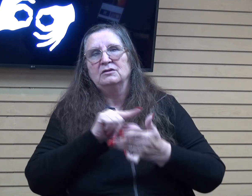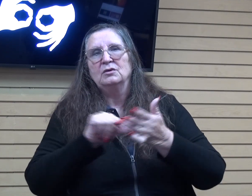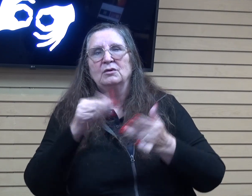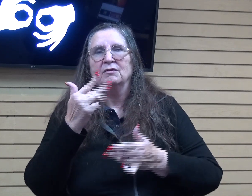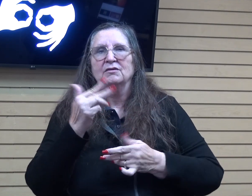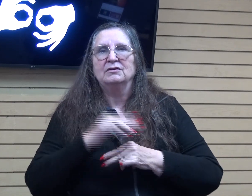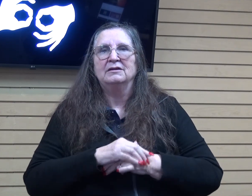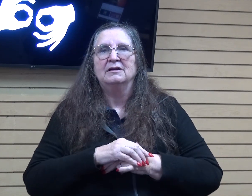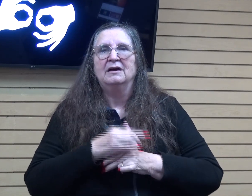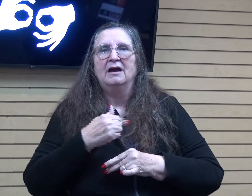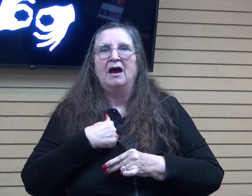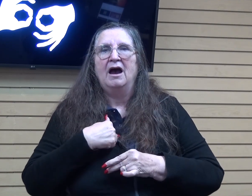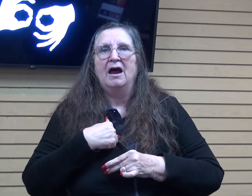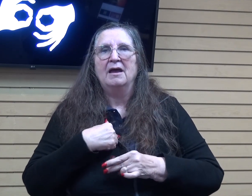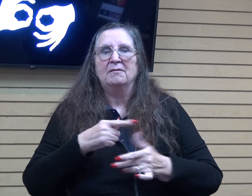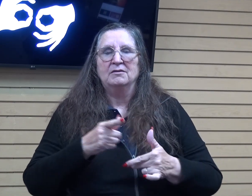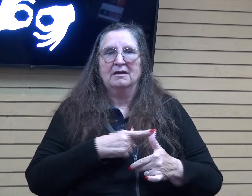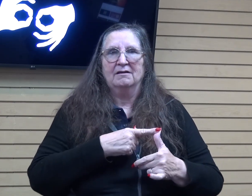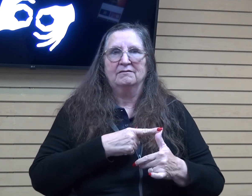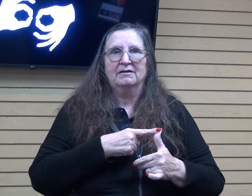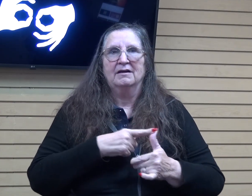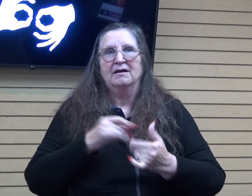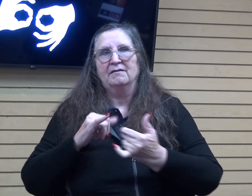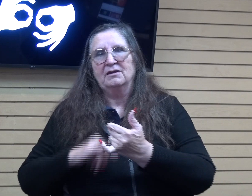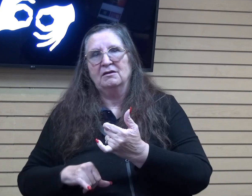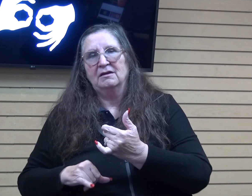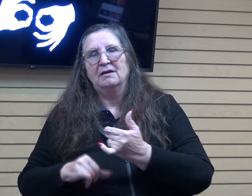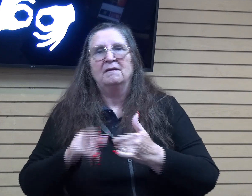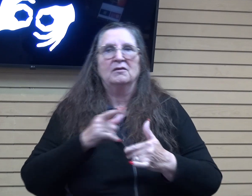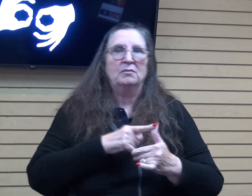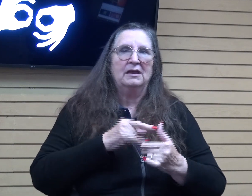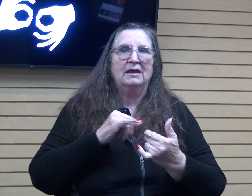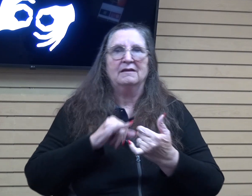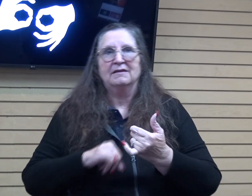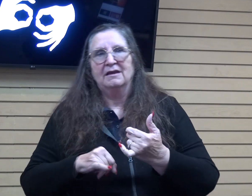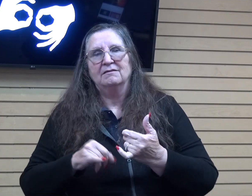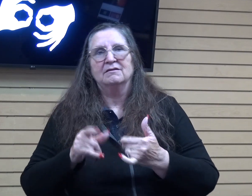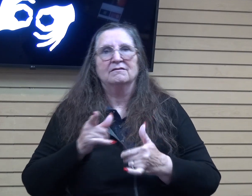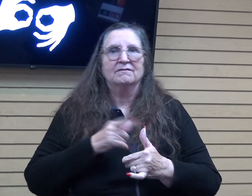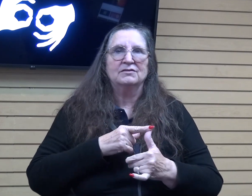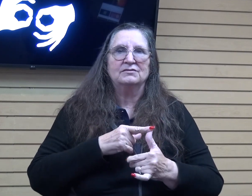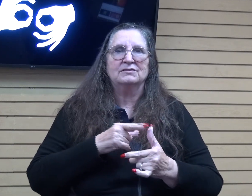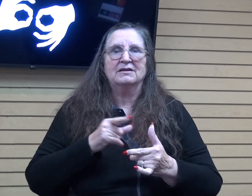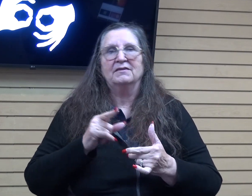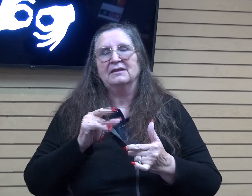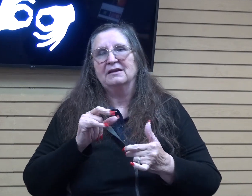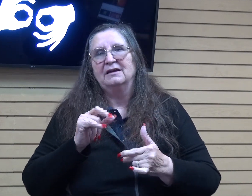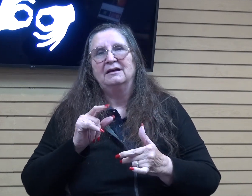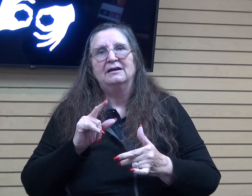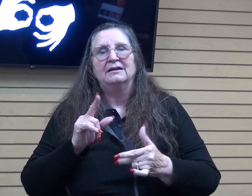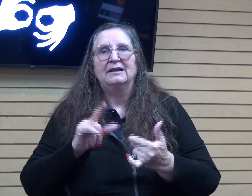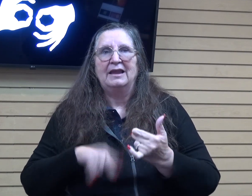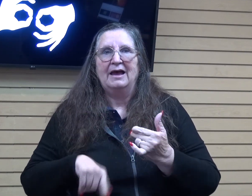I am the alpha and the omega, the beginning and the end, the first and the last. God is everything. He's